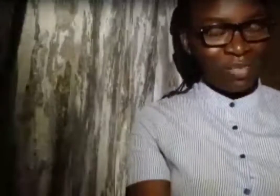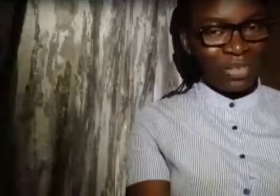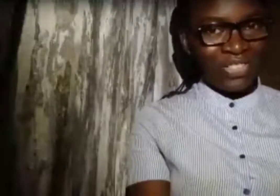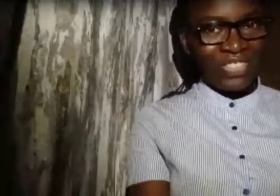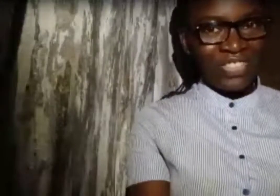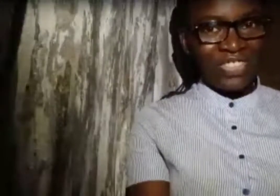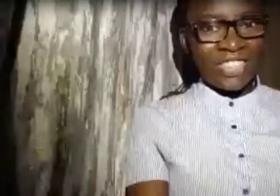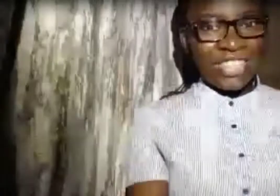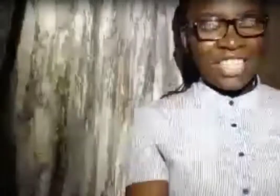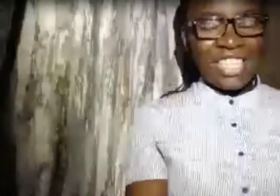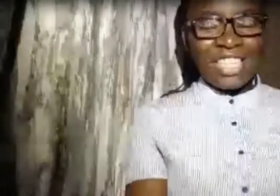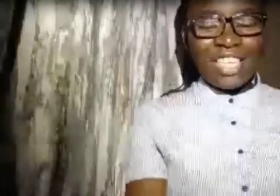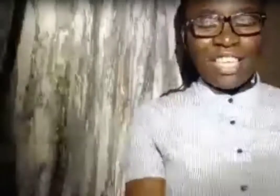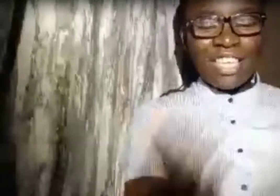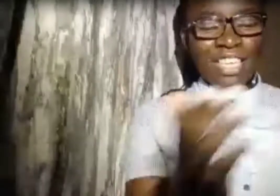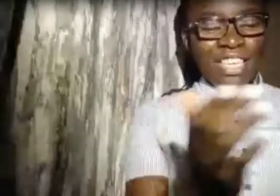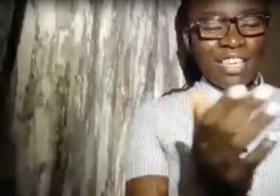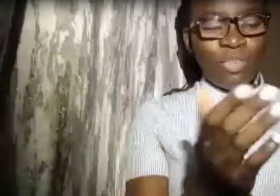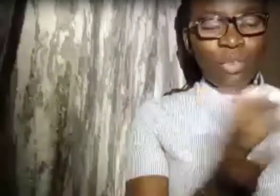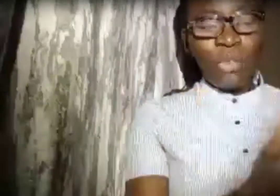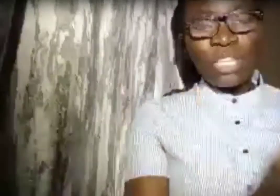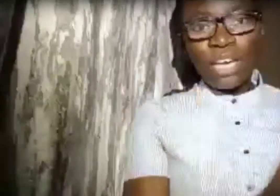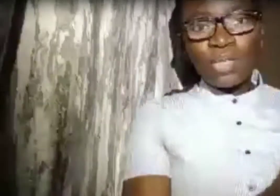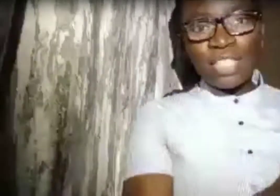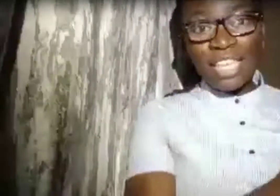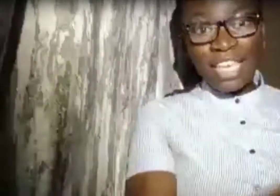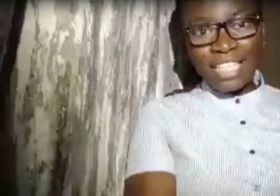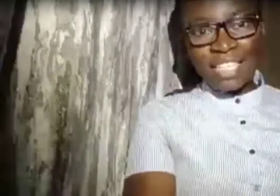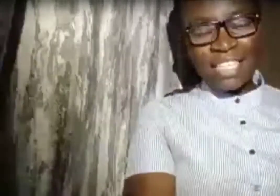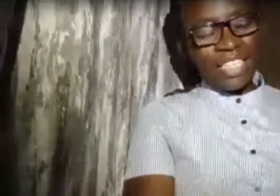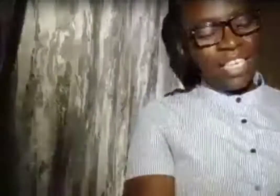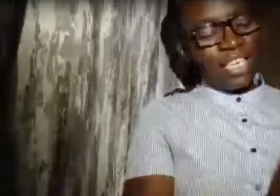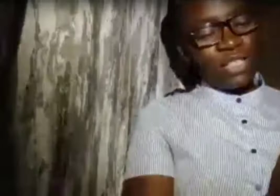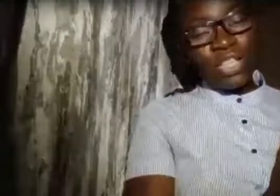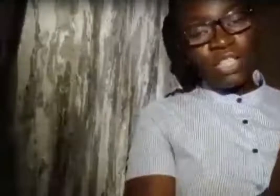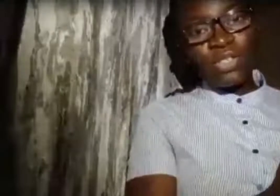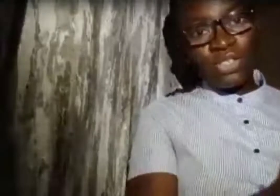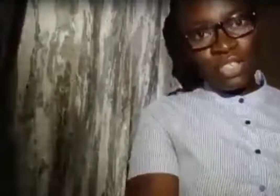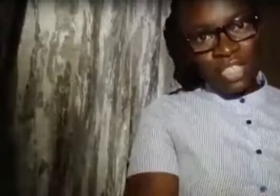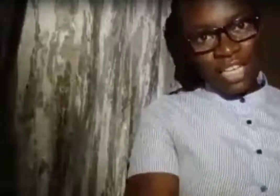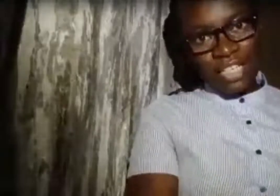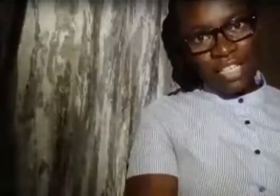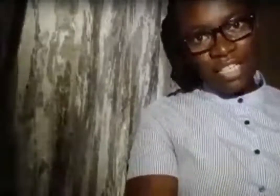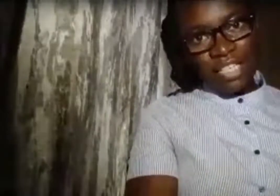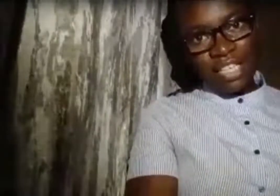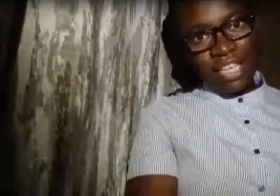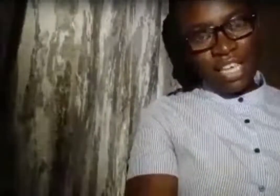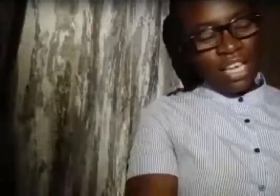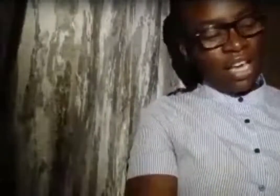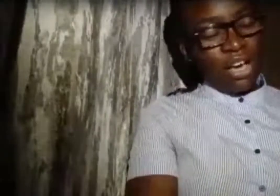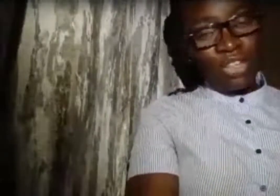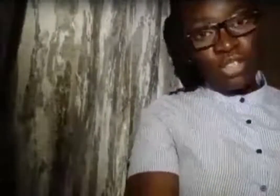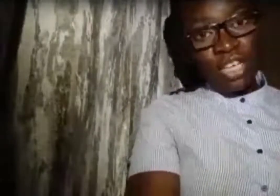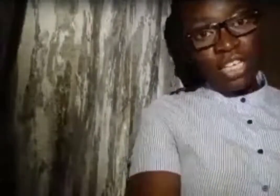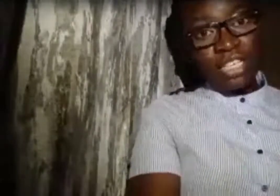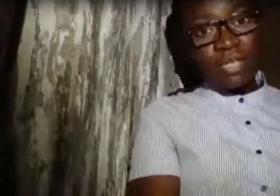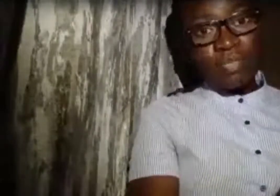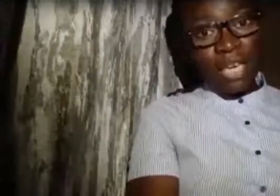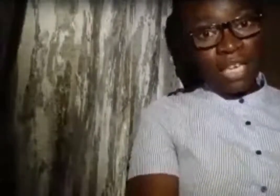When we count years, it is understood that 100 years make a century. Now, the